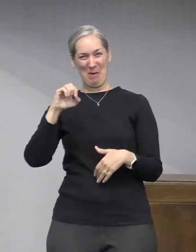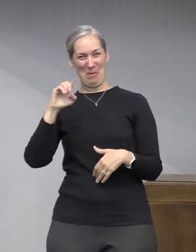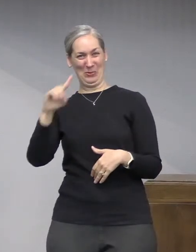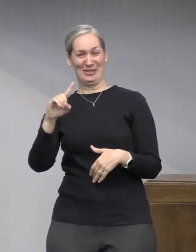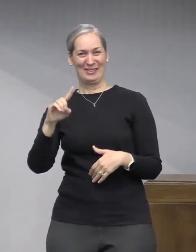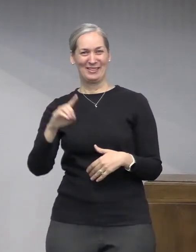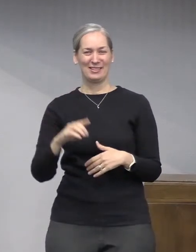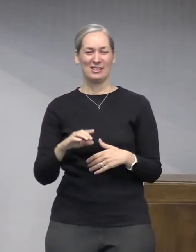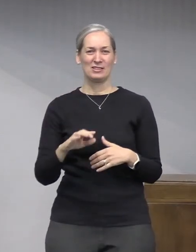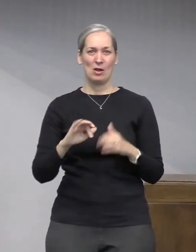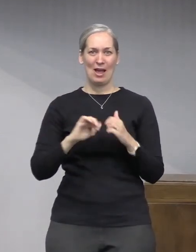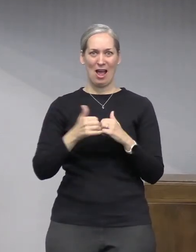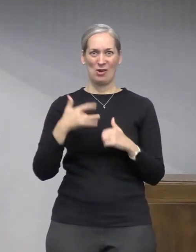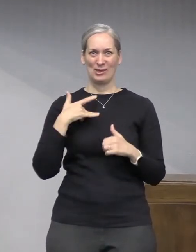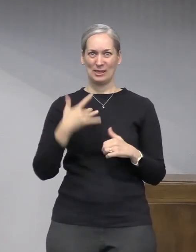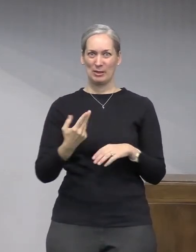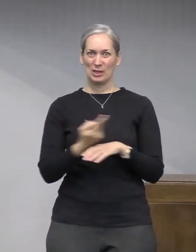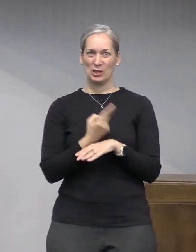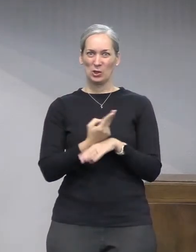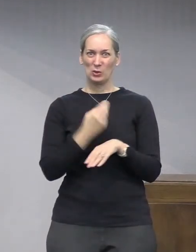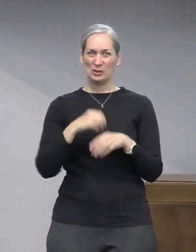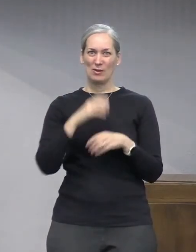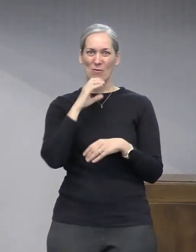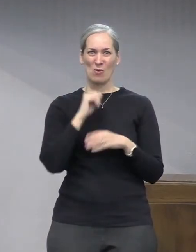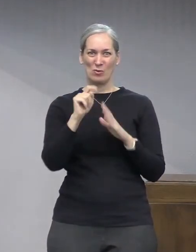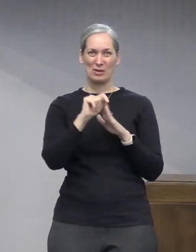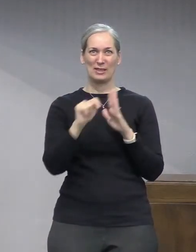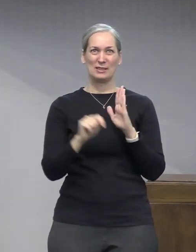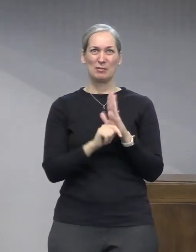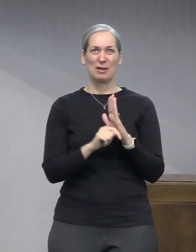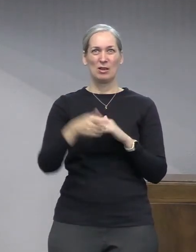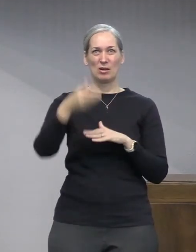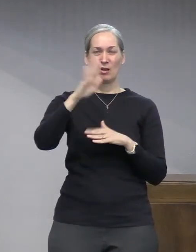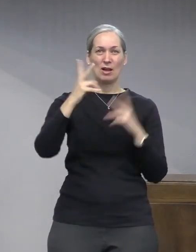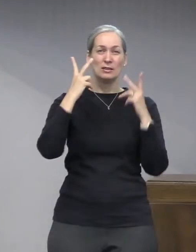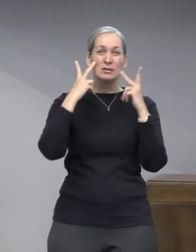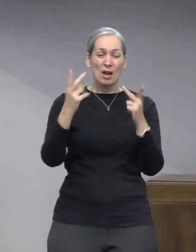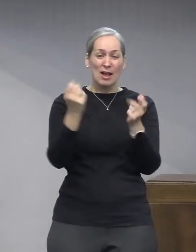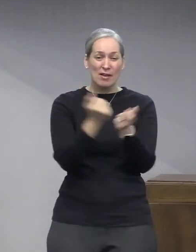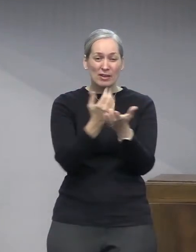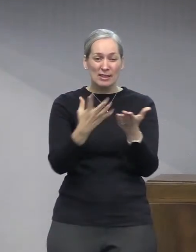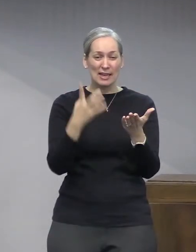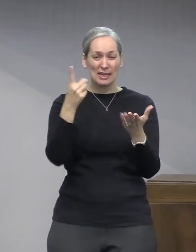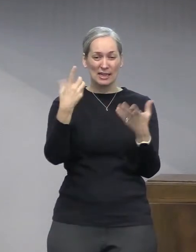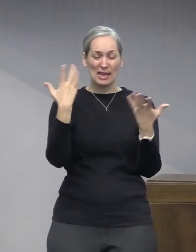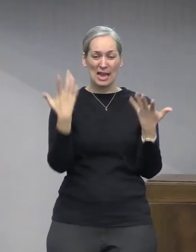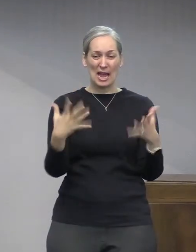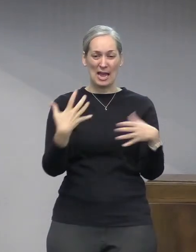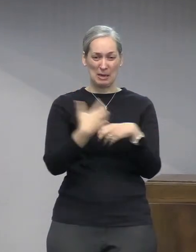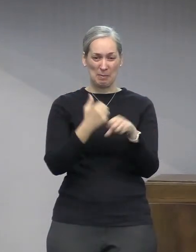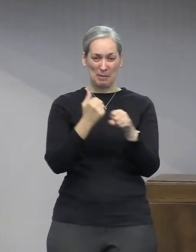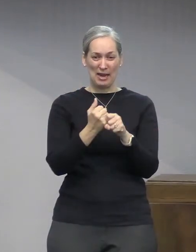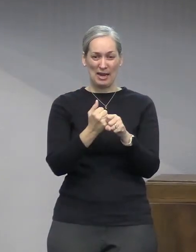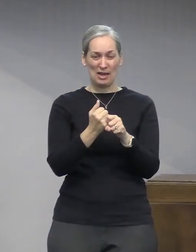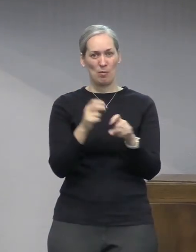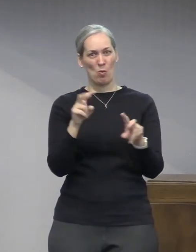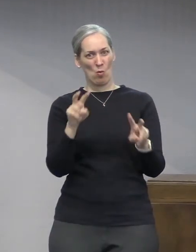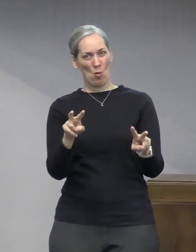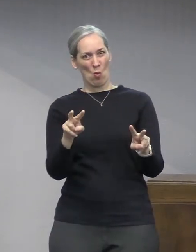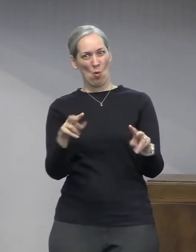it is used most of the time in your Old Testament. And God saw everything that He had made, and behold, it